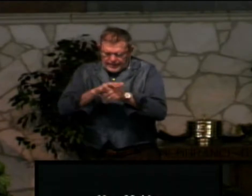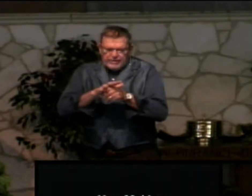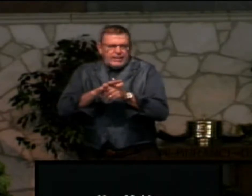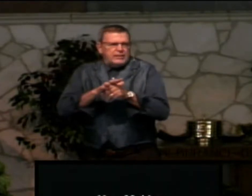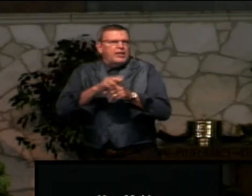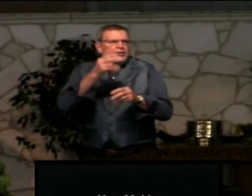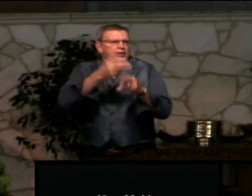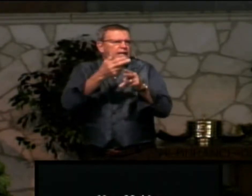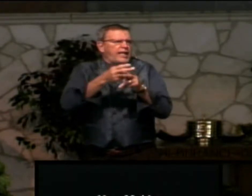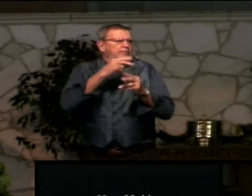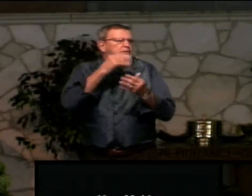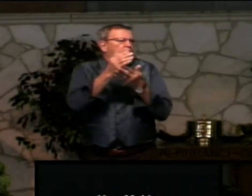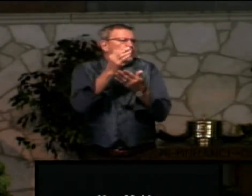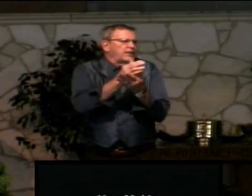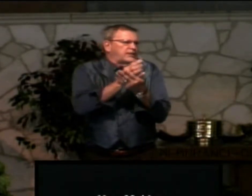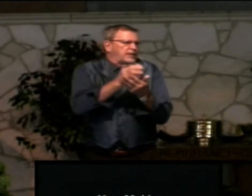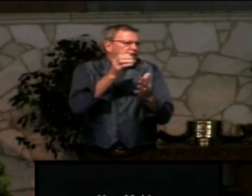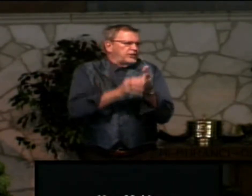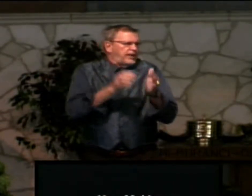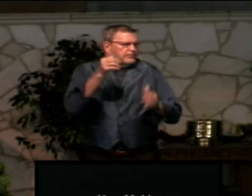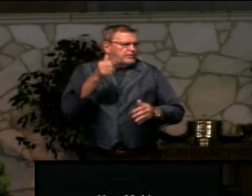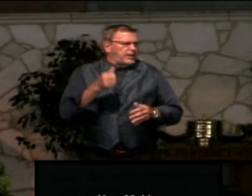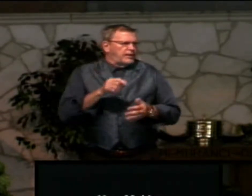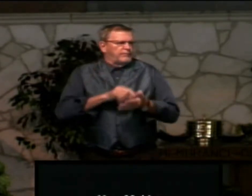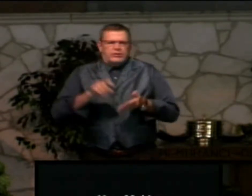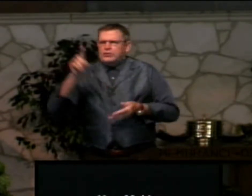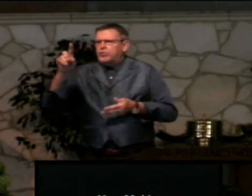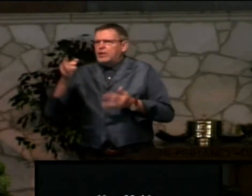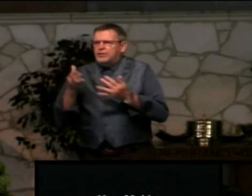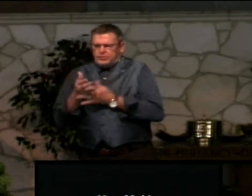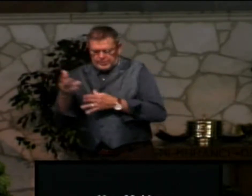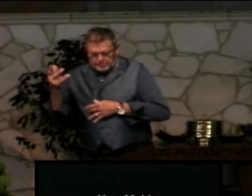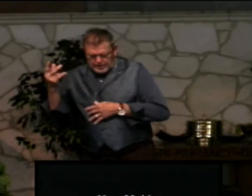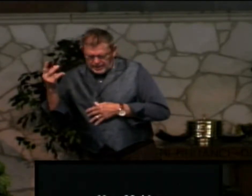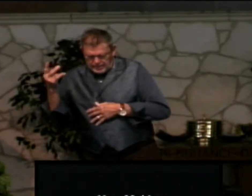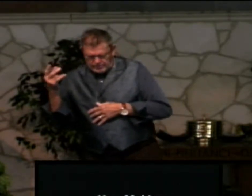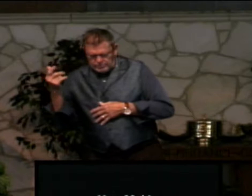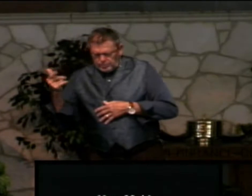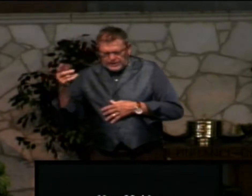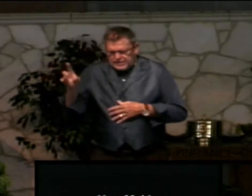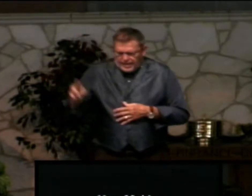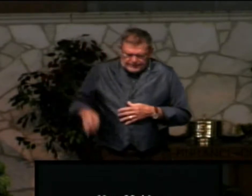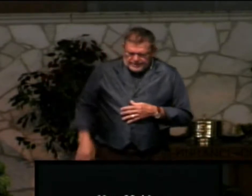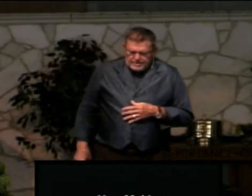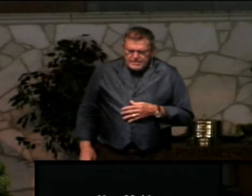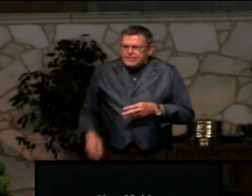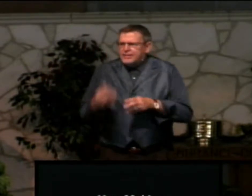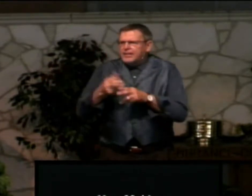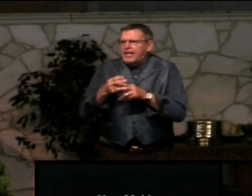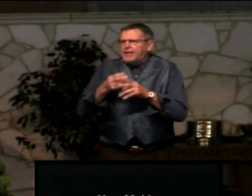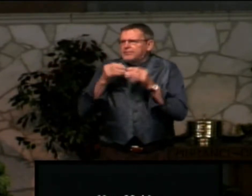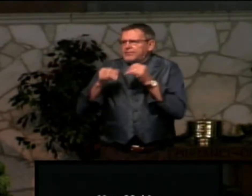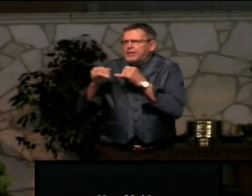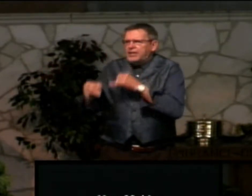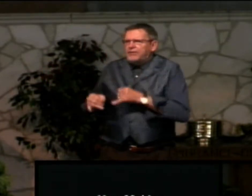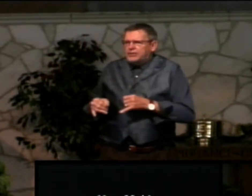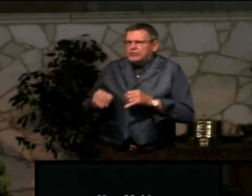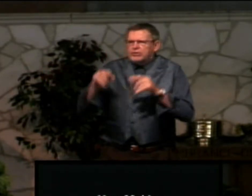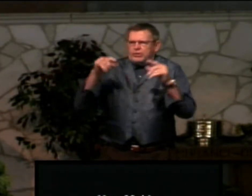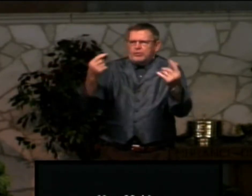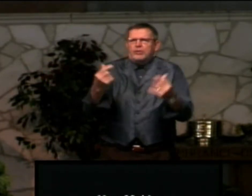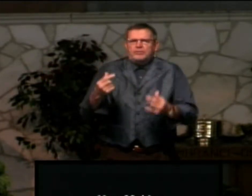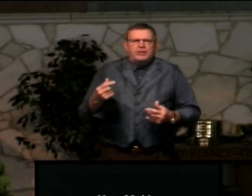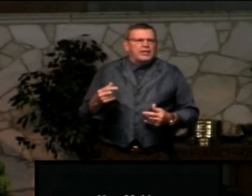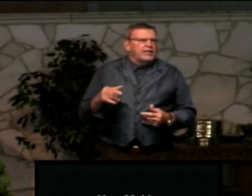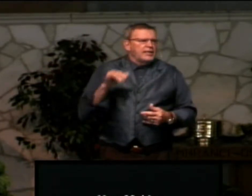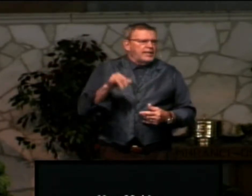that covenant, their names are listed in chapter 10, verses 1 through 27. The names of the individuals